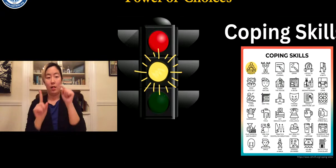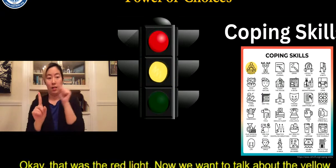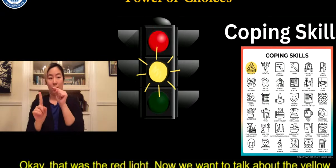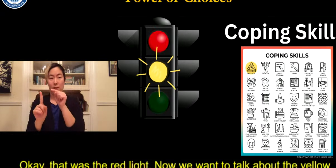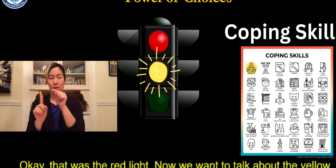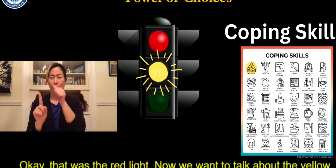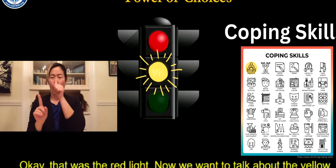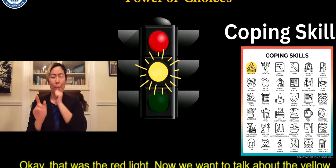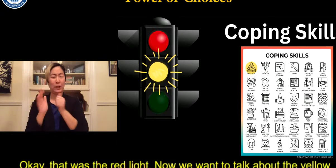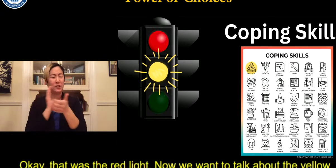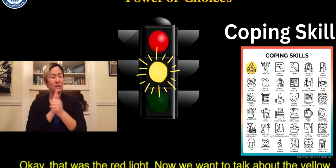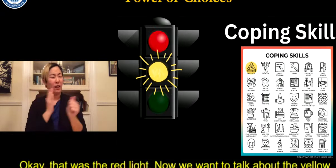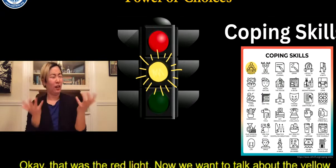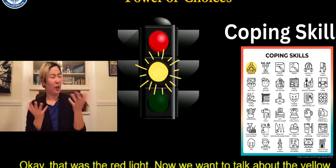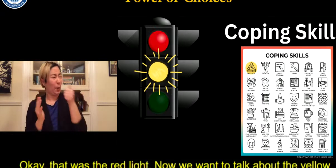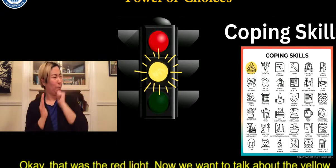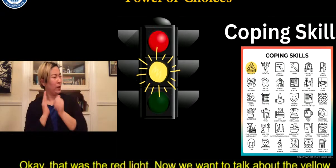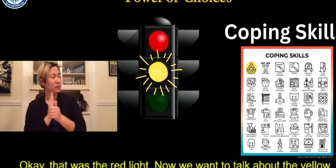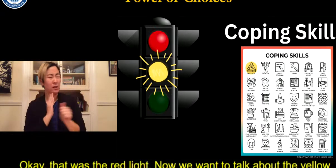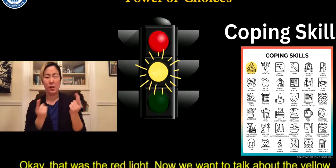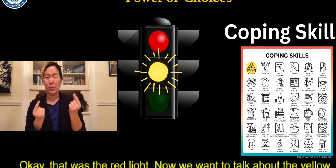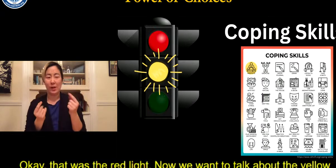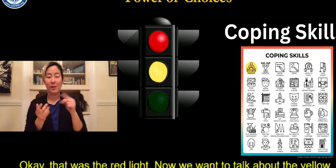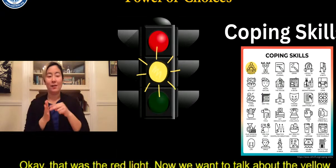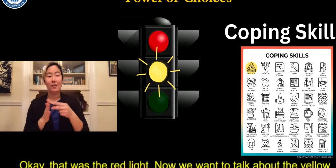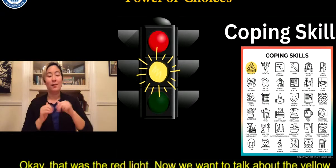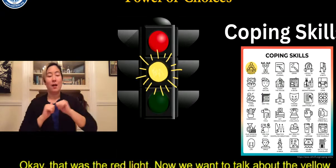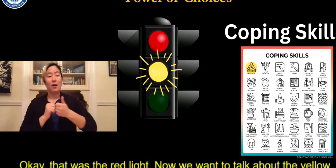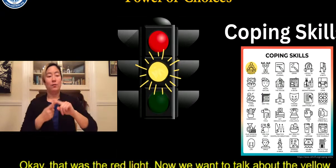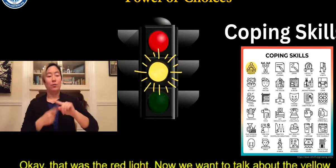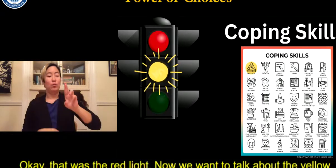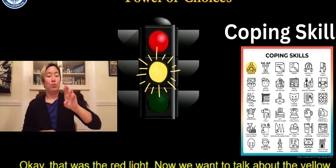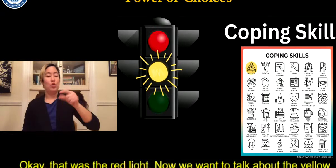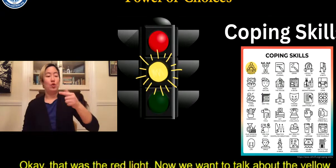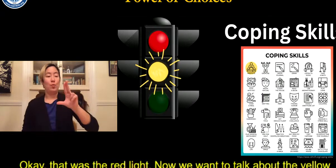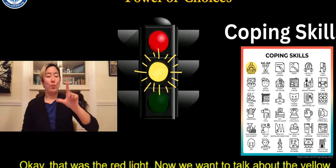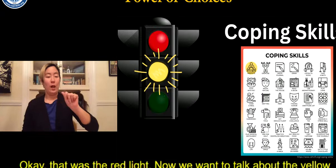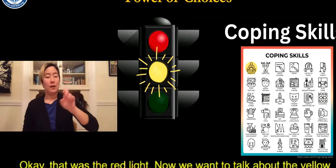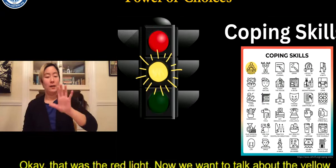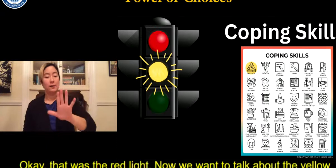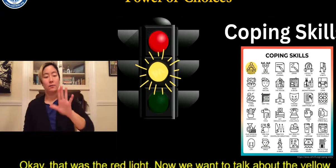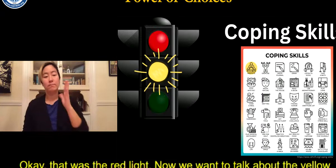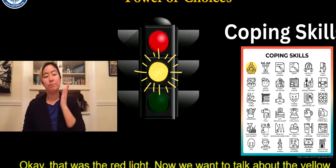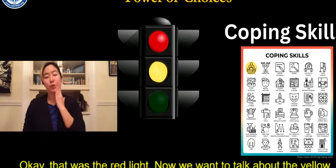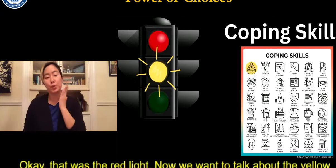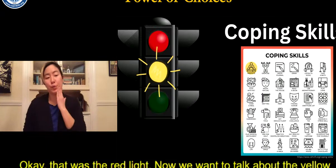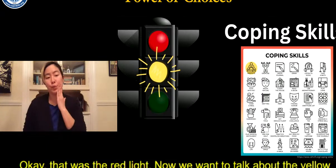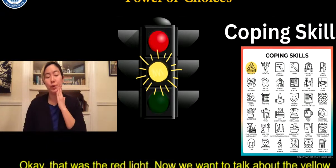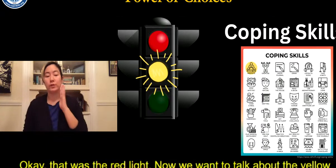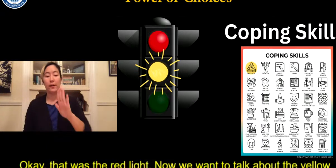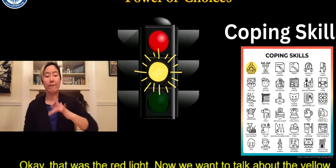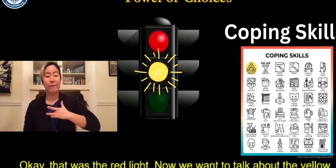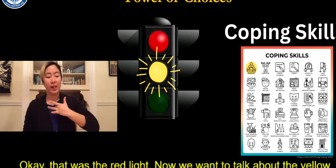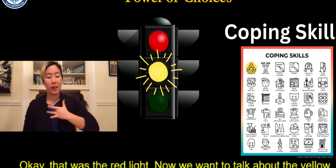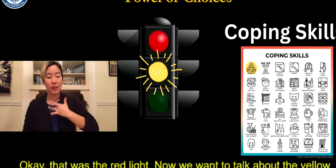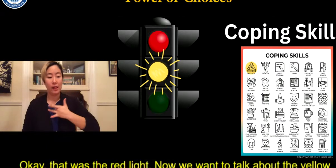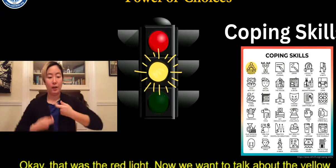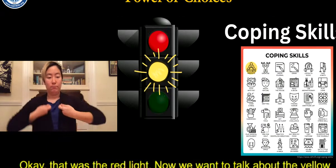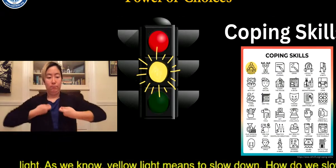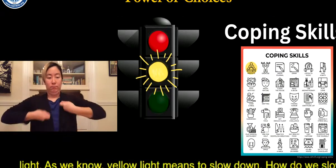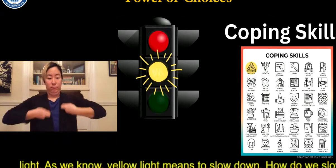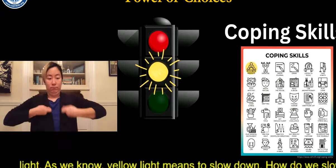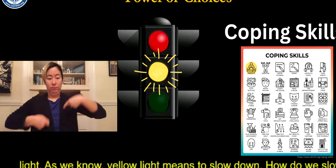How do we slow down when it comes to our mental health? Well, we use coping skills. You might be asking, what are coping